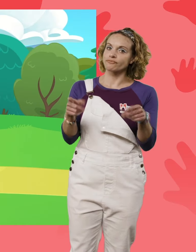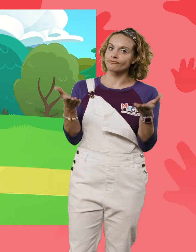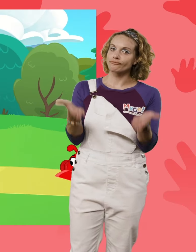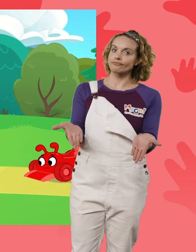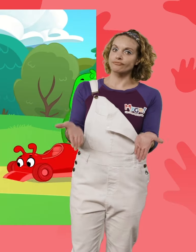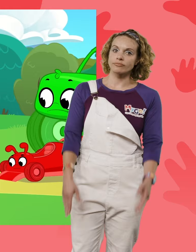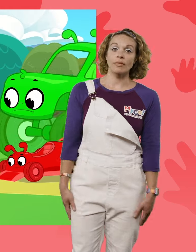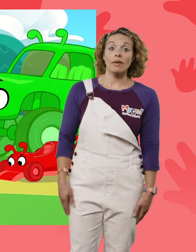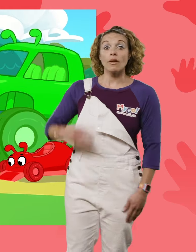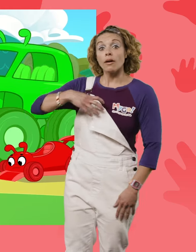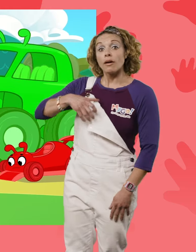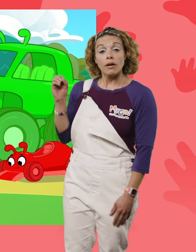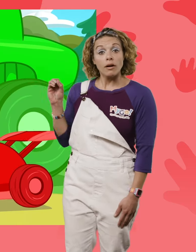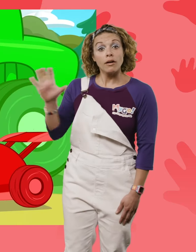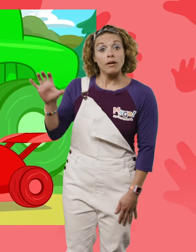What's going on here?